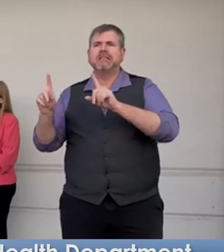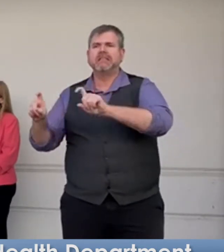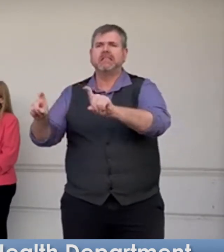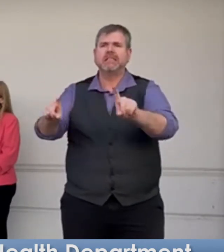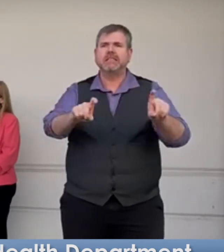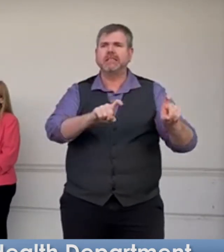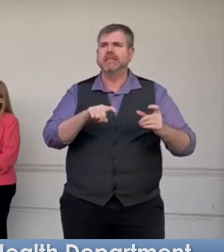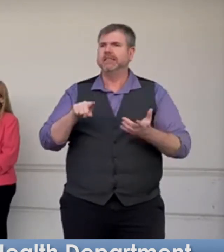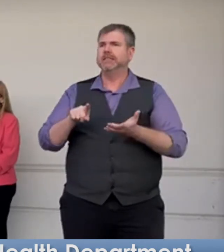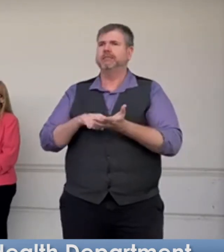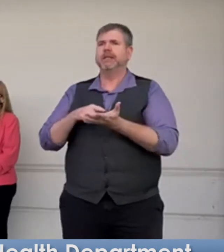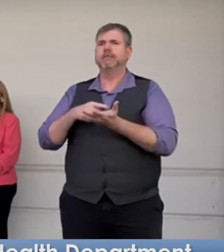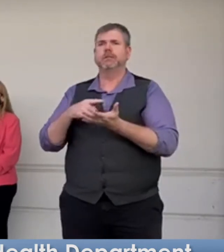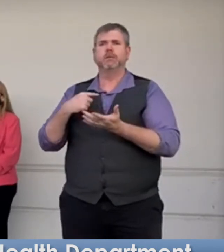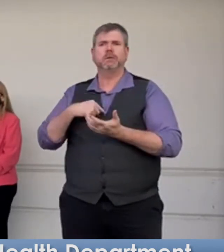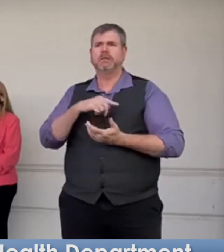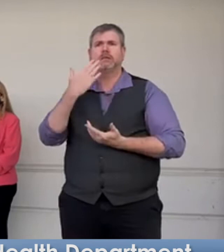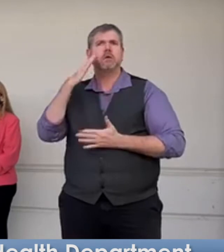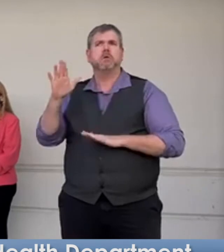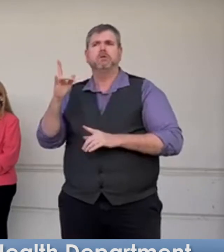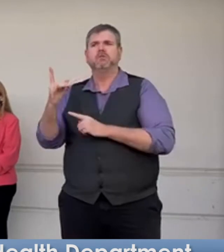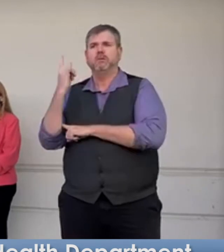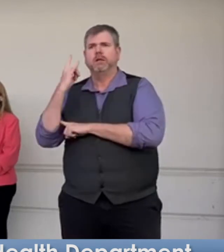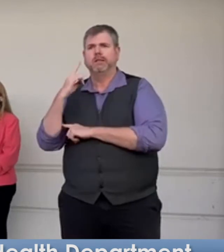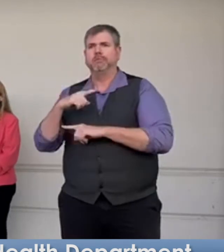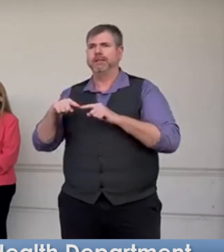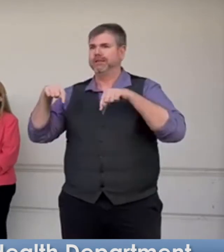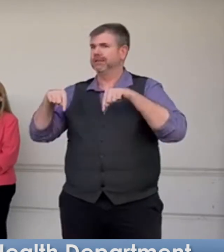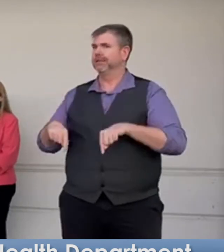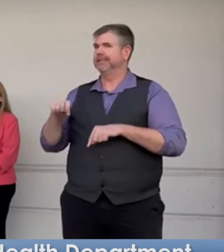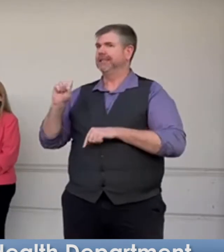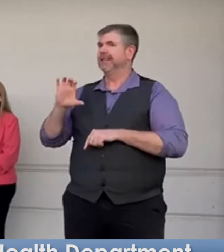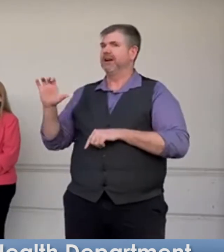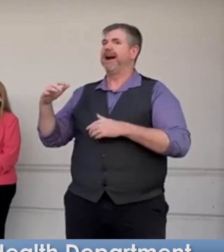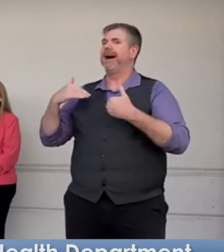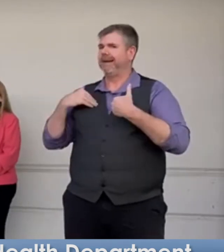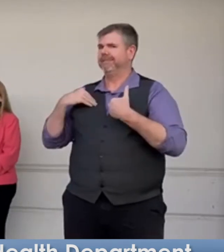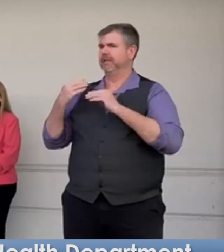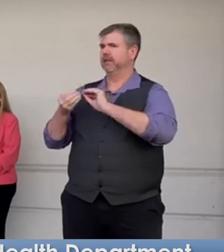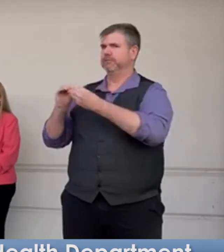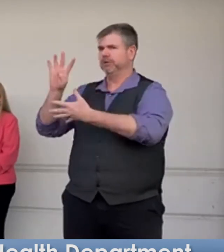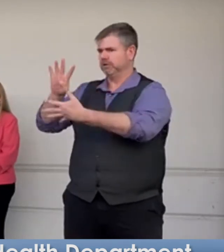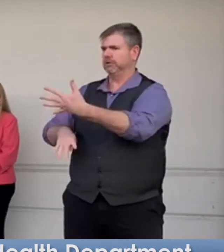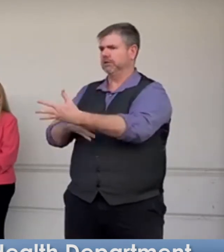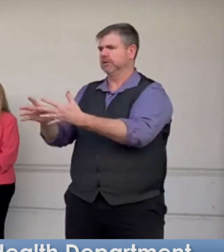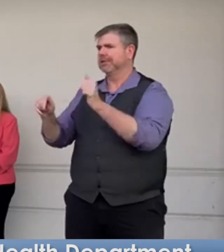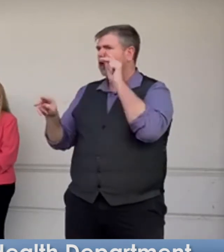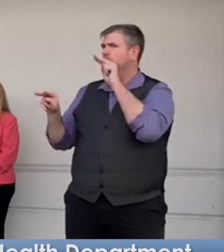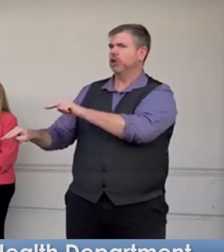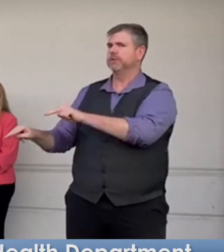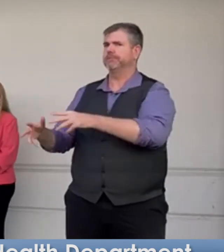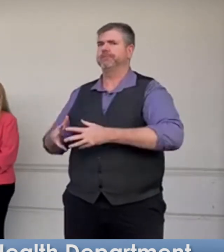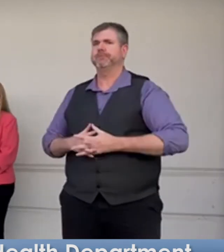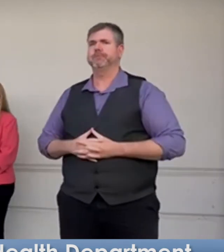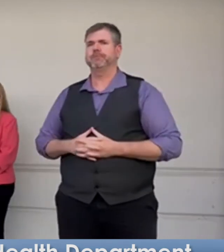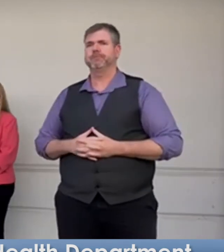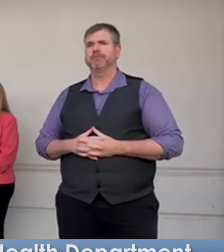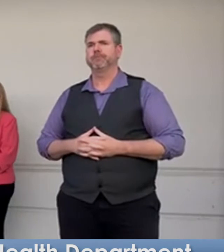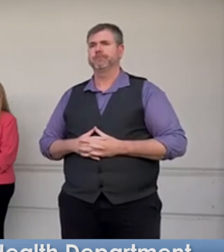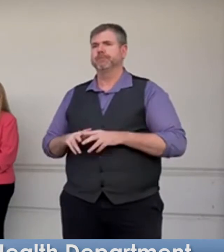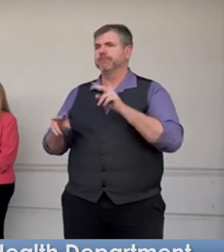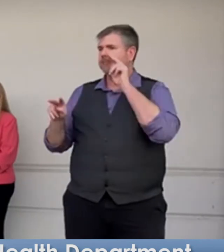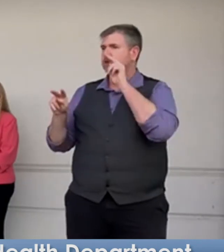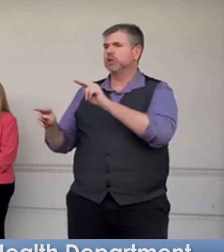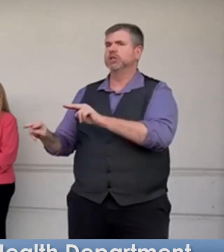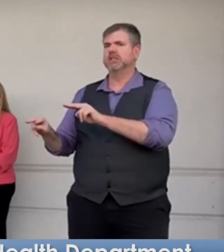dashboard. But the capacity, are we looking at There is, you can also see on the dashboard